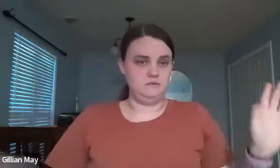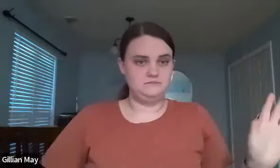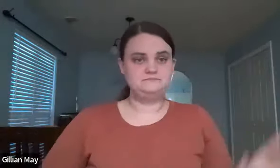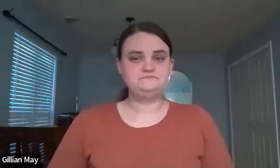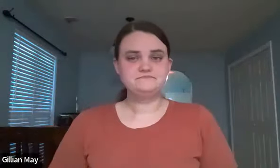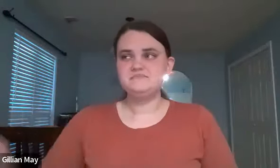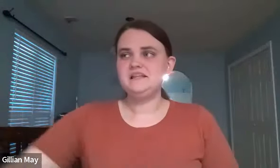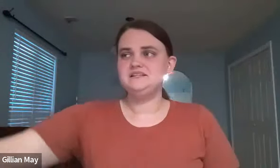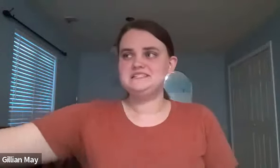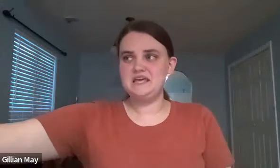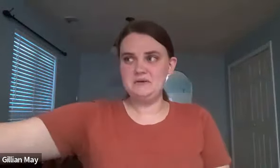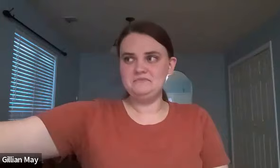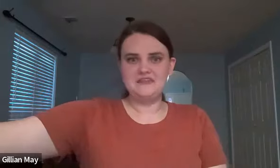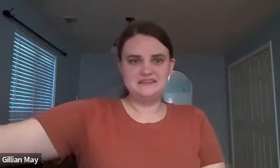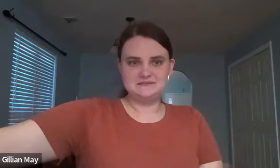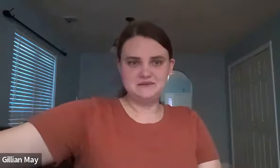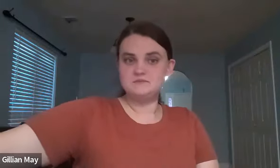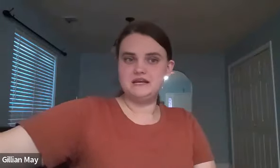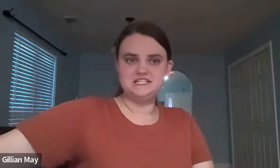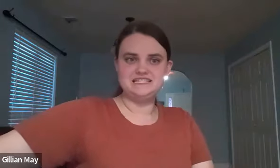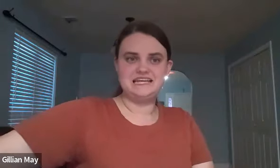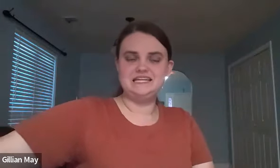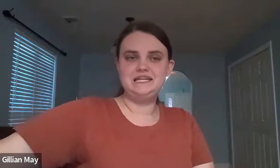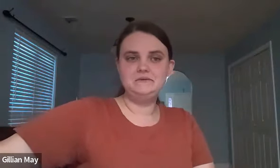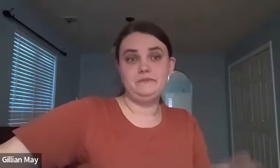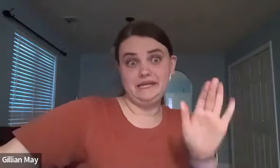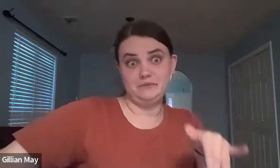everywhere. So sometimes my brain just is like, you know what? We need a break.